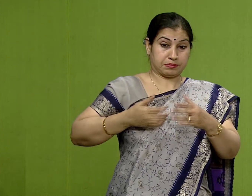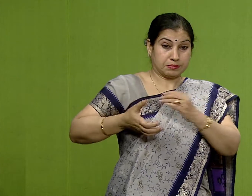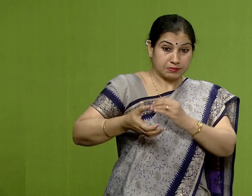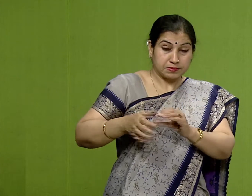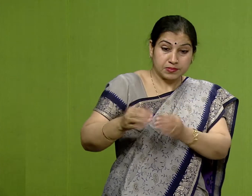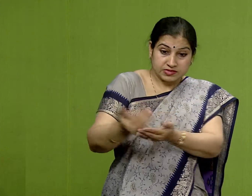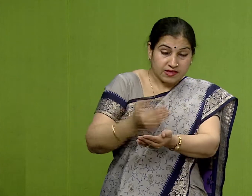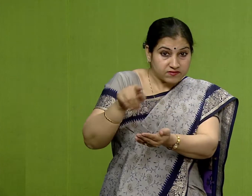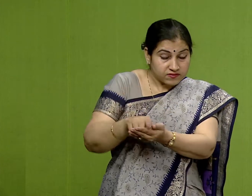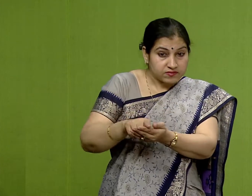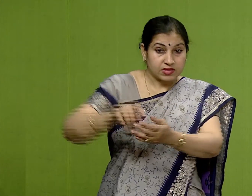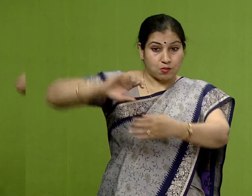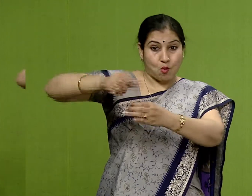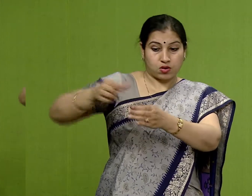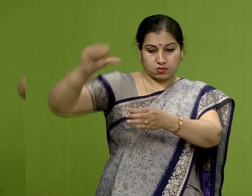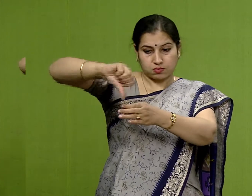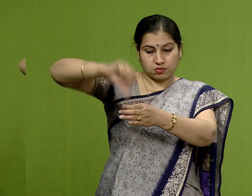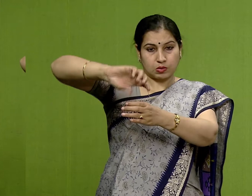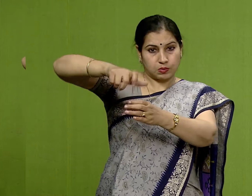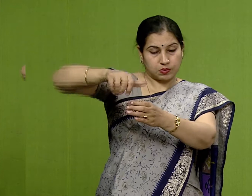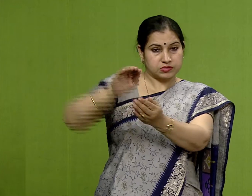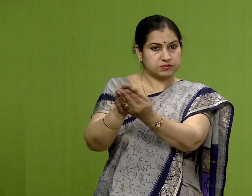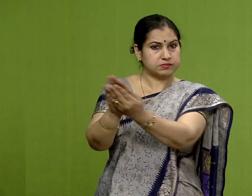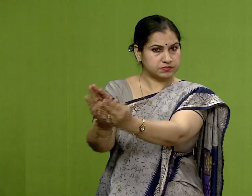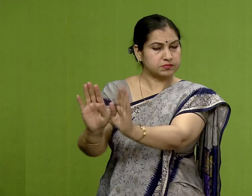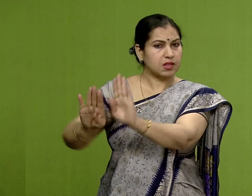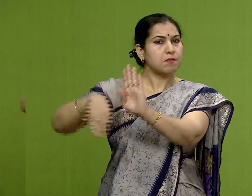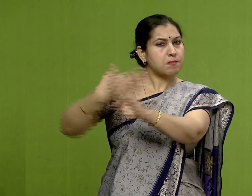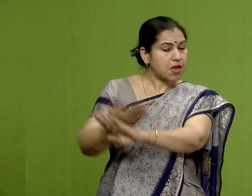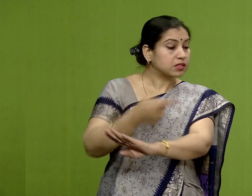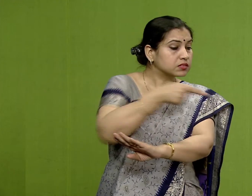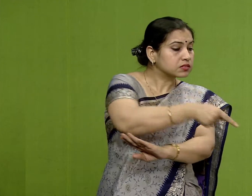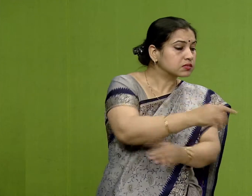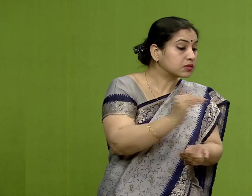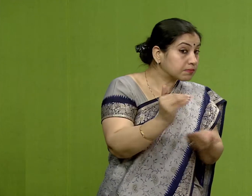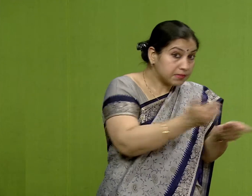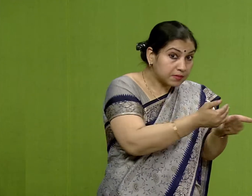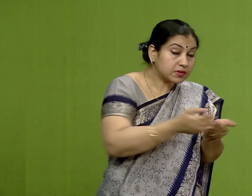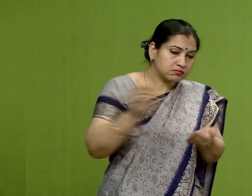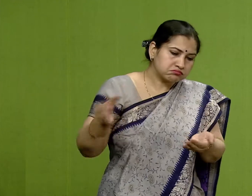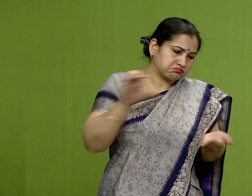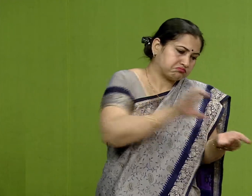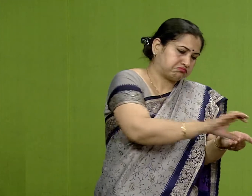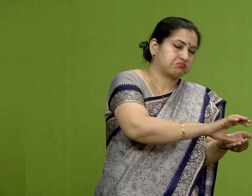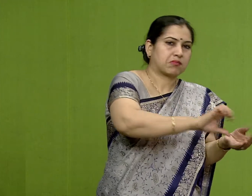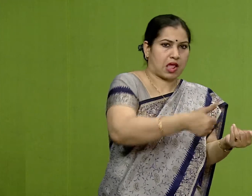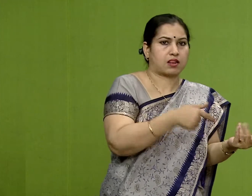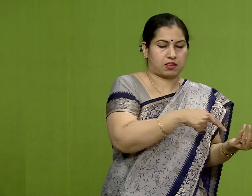clean sterilized bottles. The baby caretaker can feed extracted